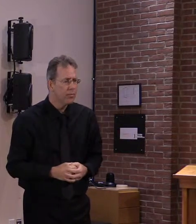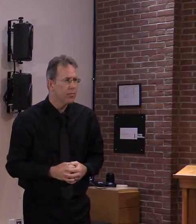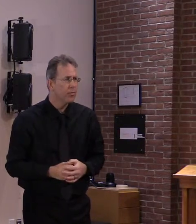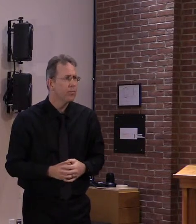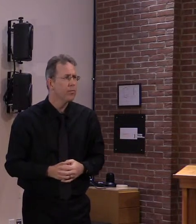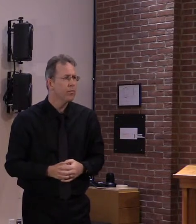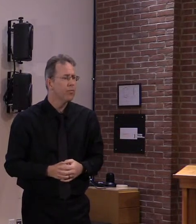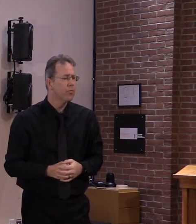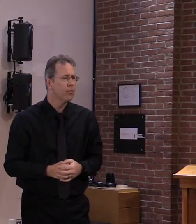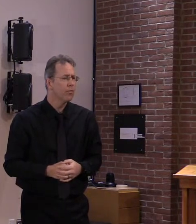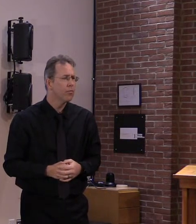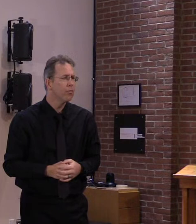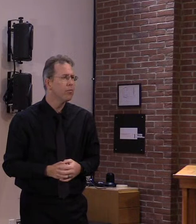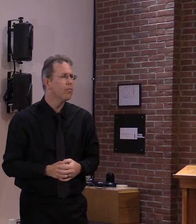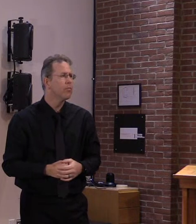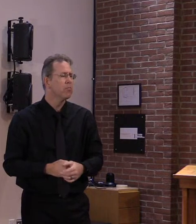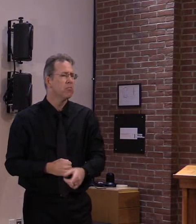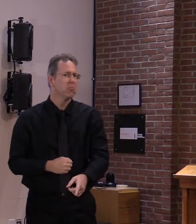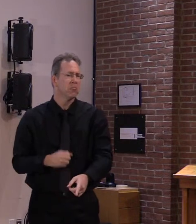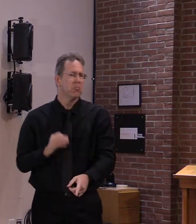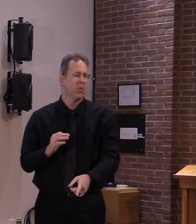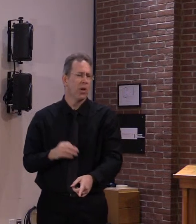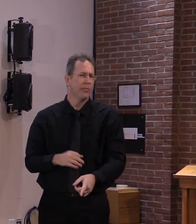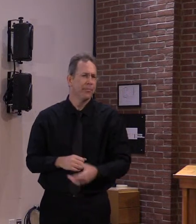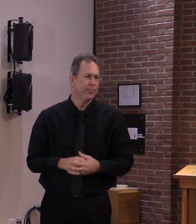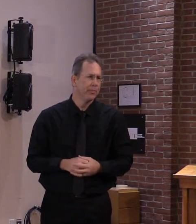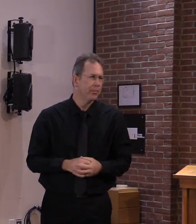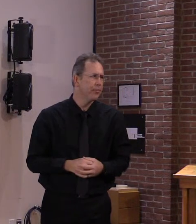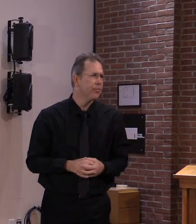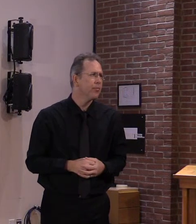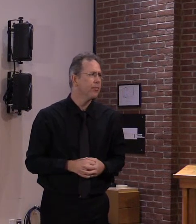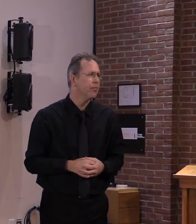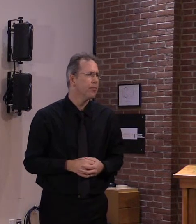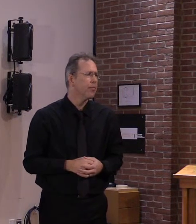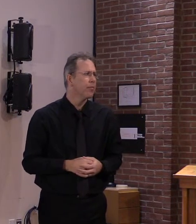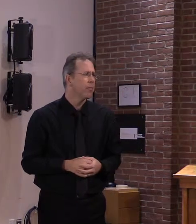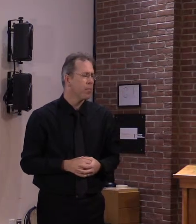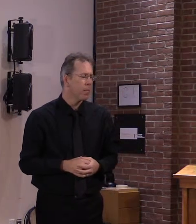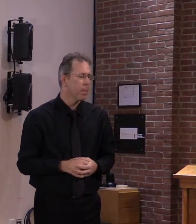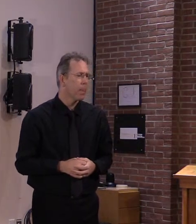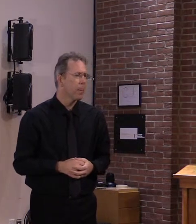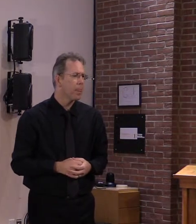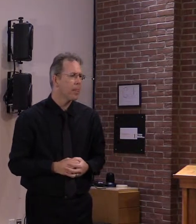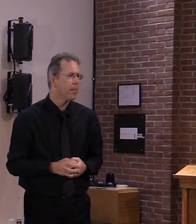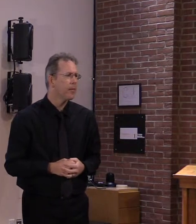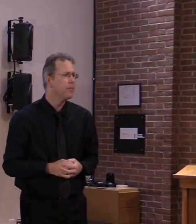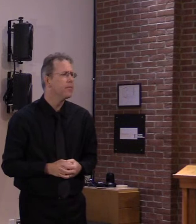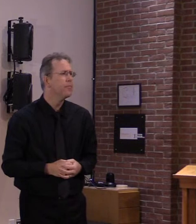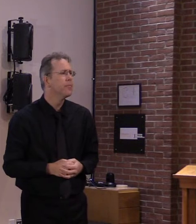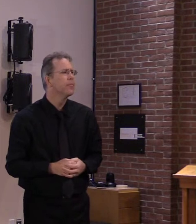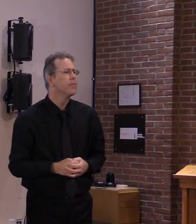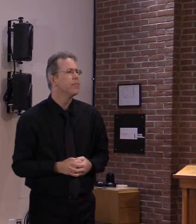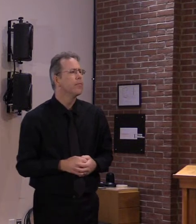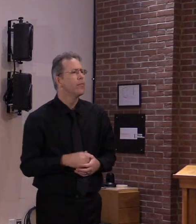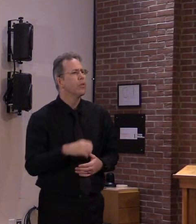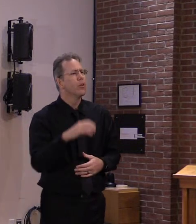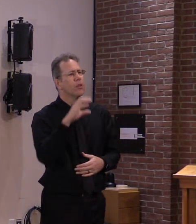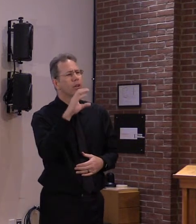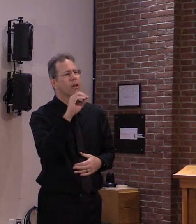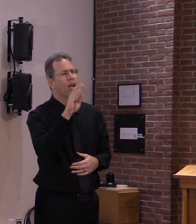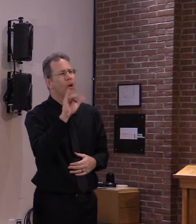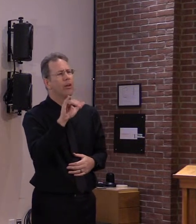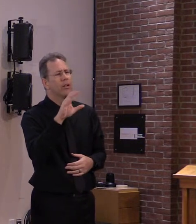Yes, thanks, Governor. Thanks, Mike. Yeah, it's just 15 folks from within the state police that were present at that